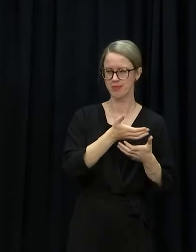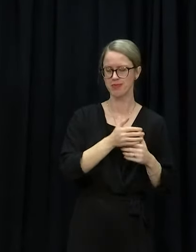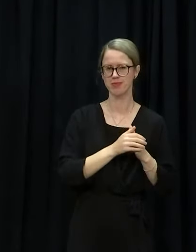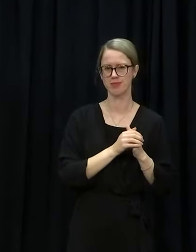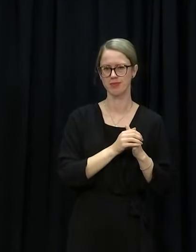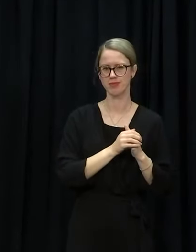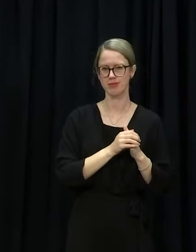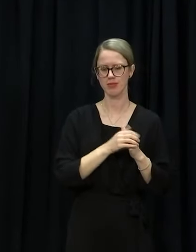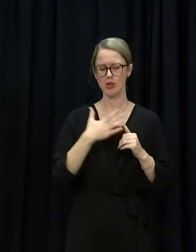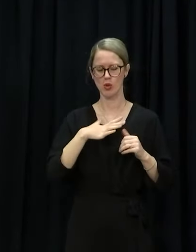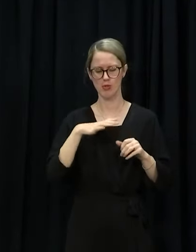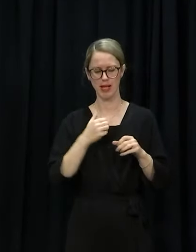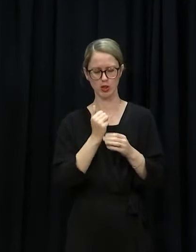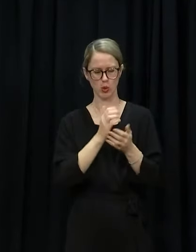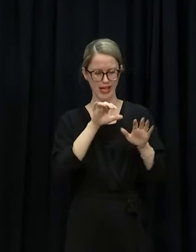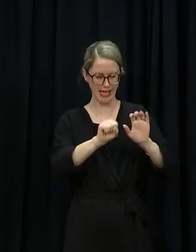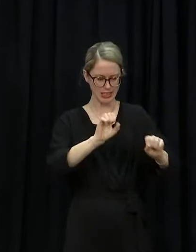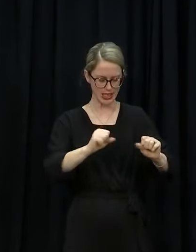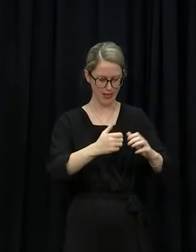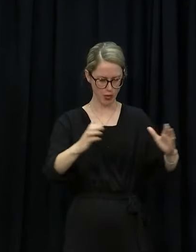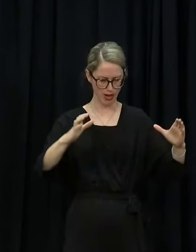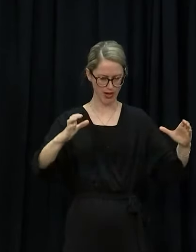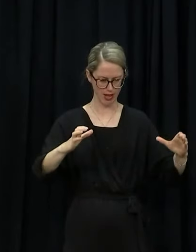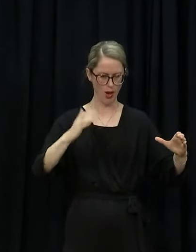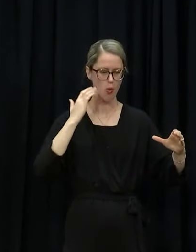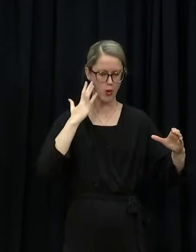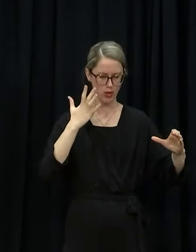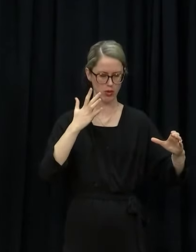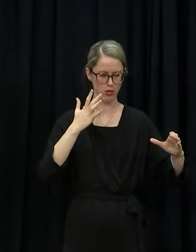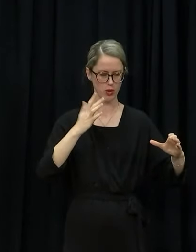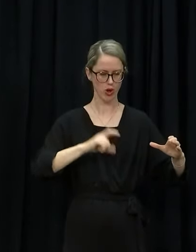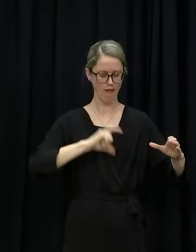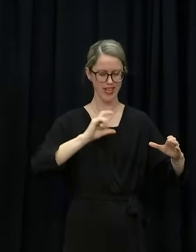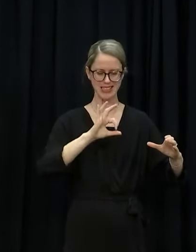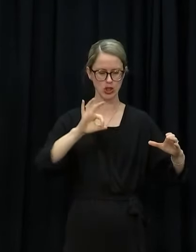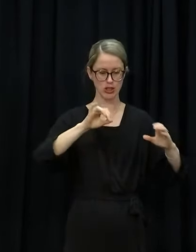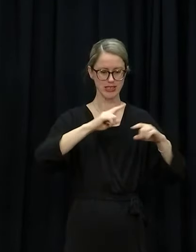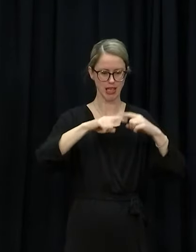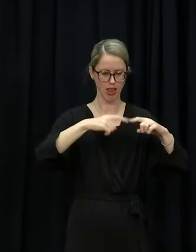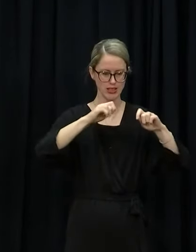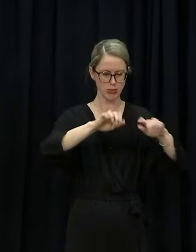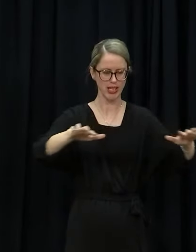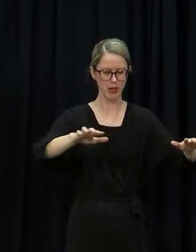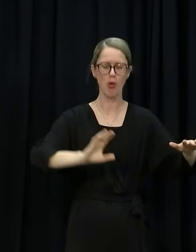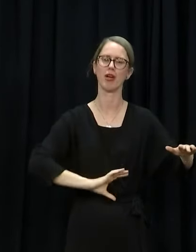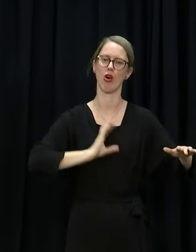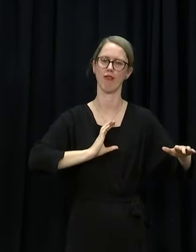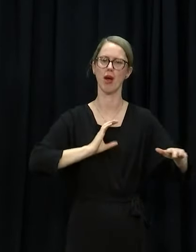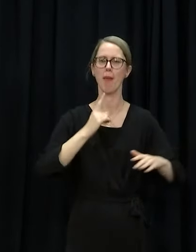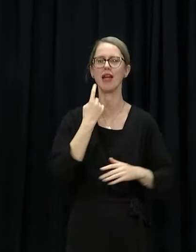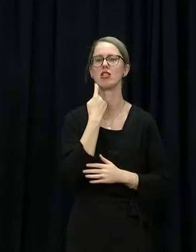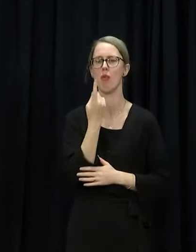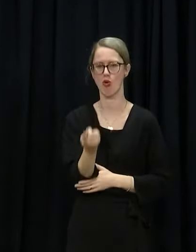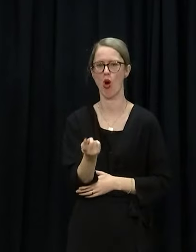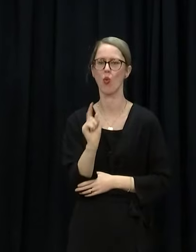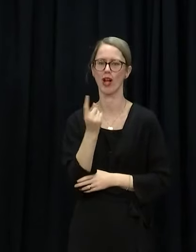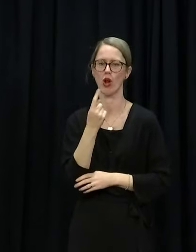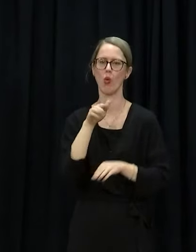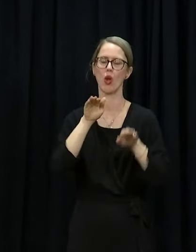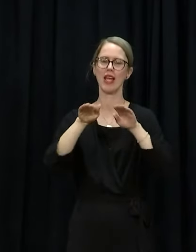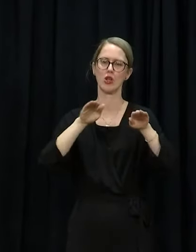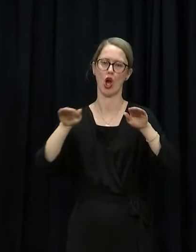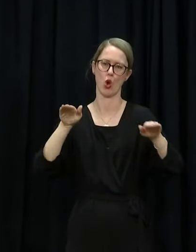ring around the outbreak. The sooner we're able to do that, the higher confidence we can have. But I'll really look to give people a steer tomorrow once we've had a bit